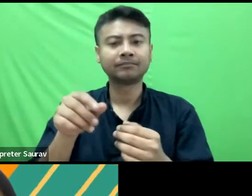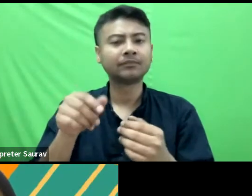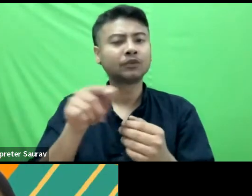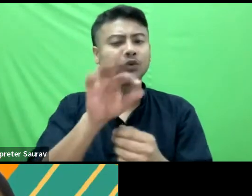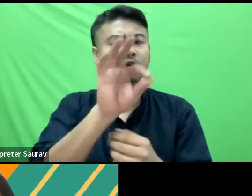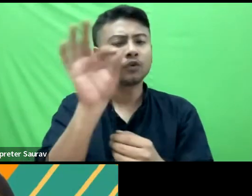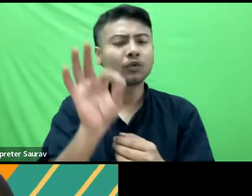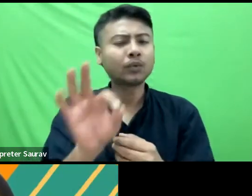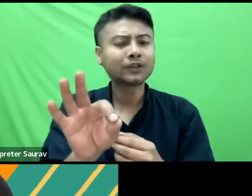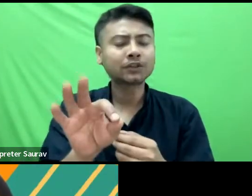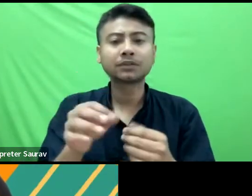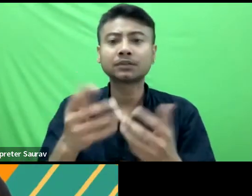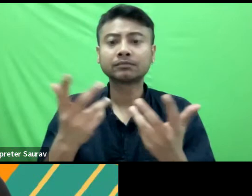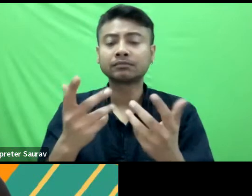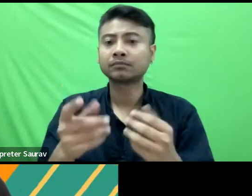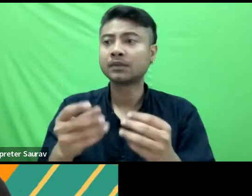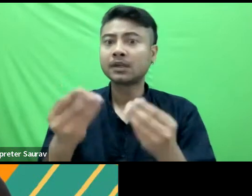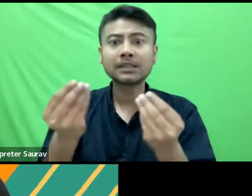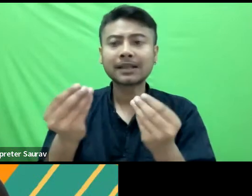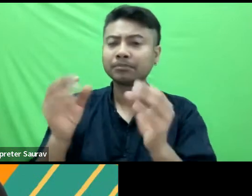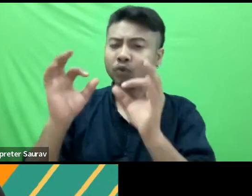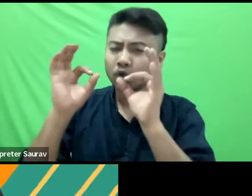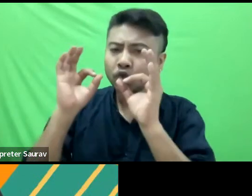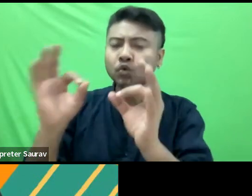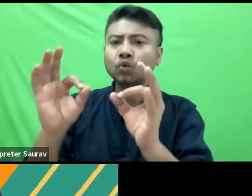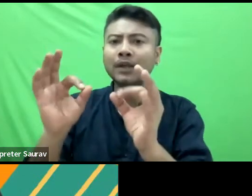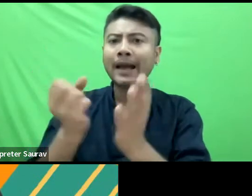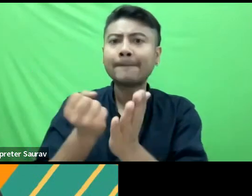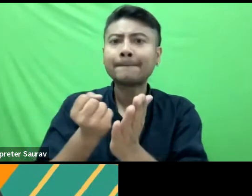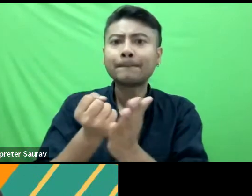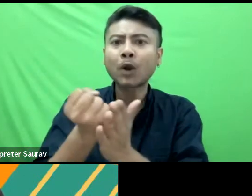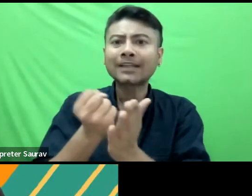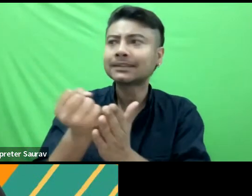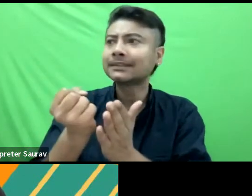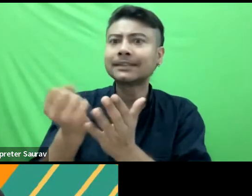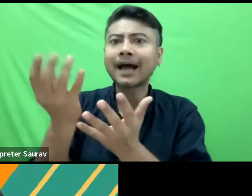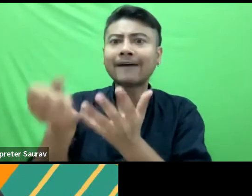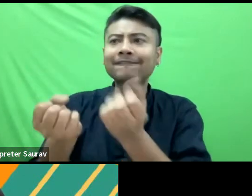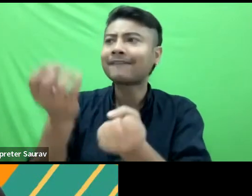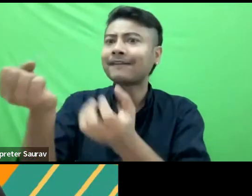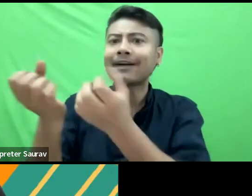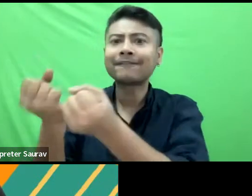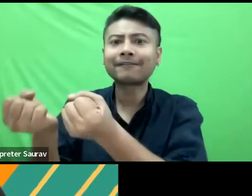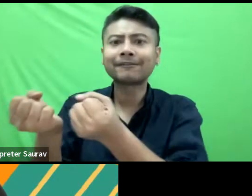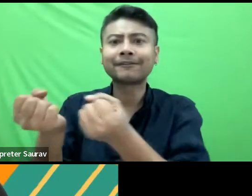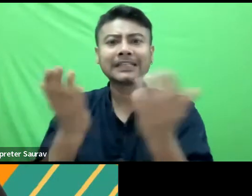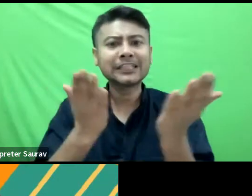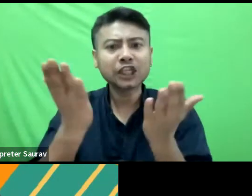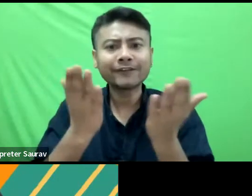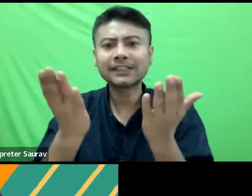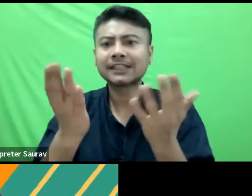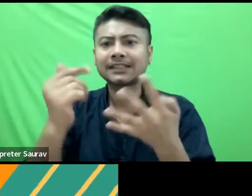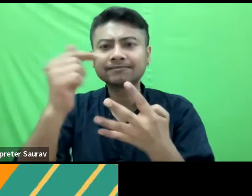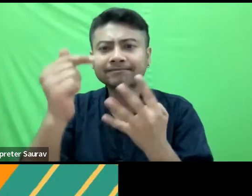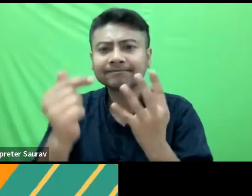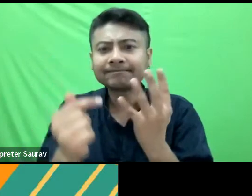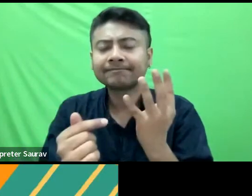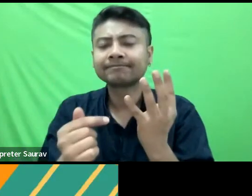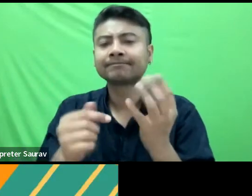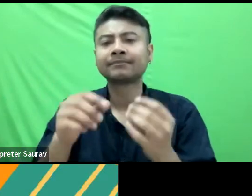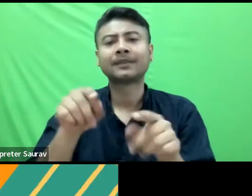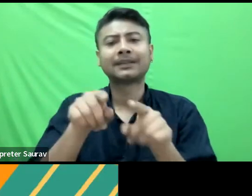good practices for achieving inclusive services and facilities in cities, such as in data